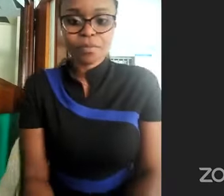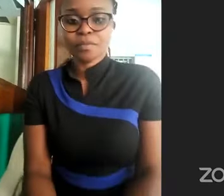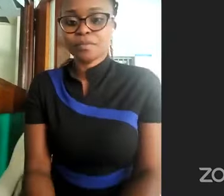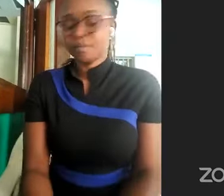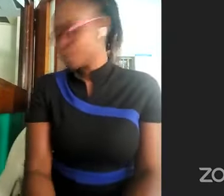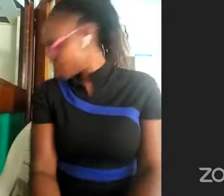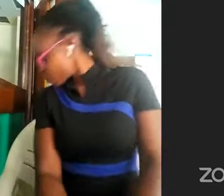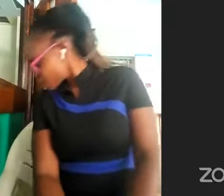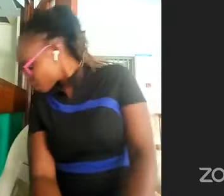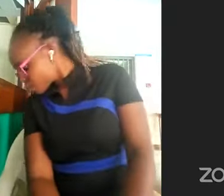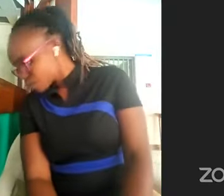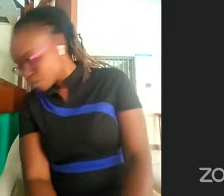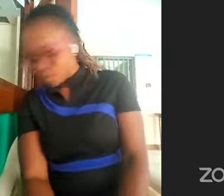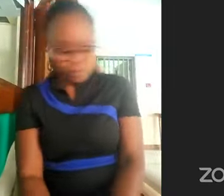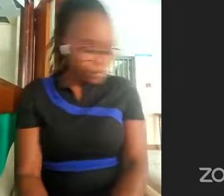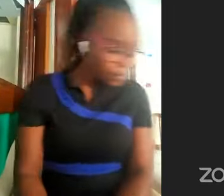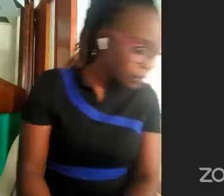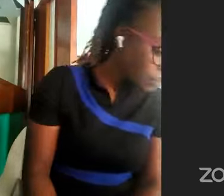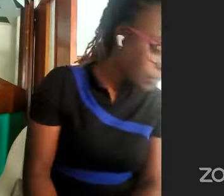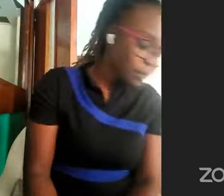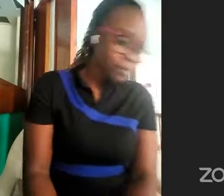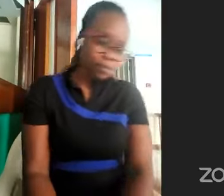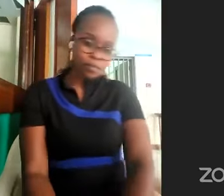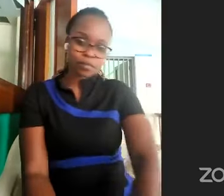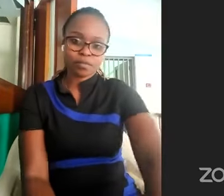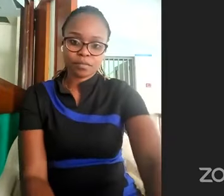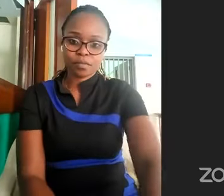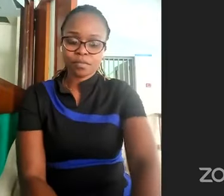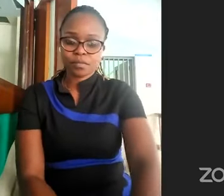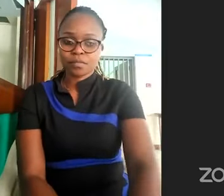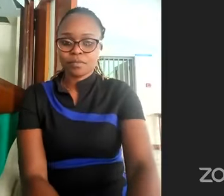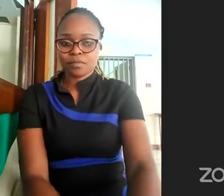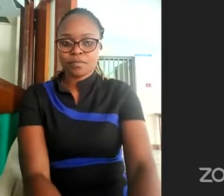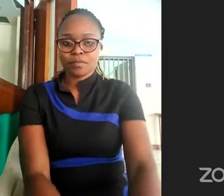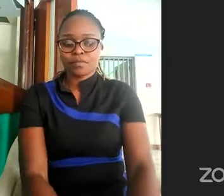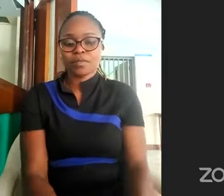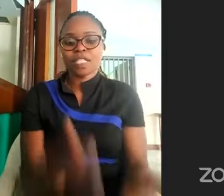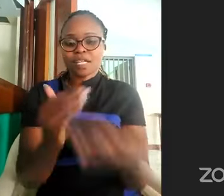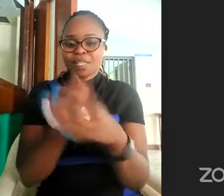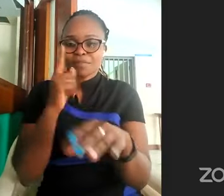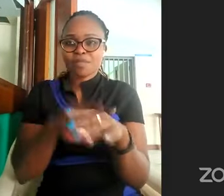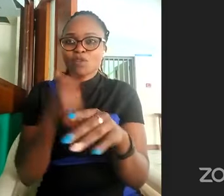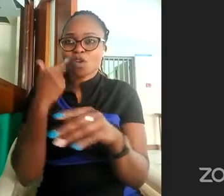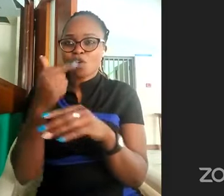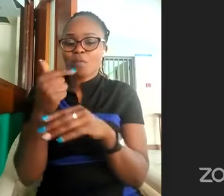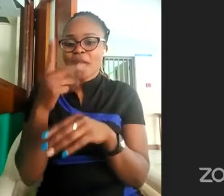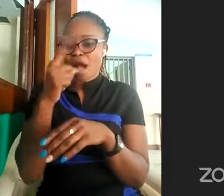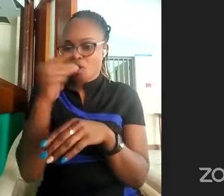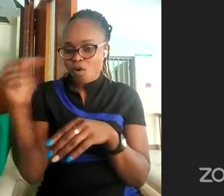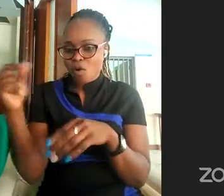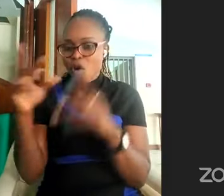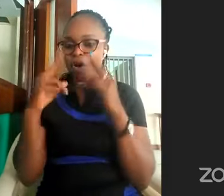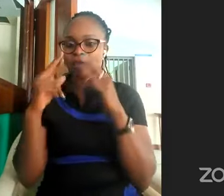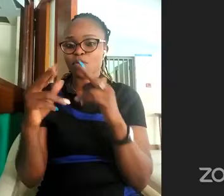you report and then they give you a badge number. Ukifika hapo wanakuambia utoe pesa ndio waweze kukutolea badge number. So